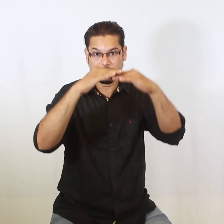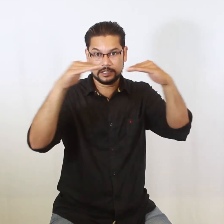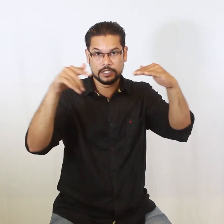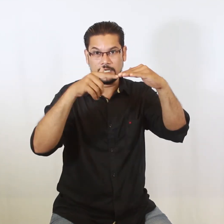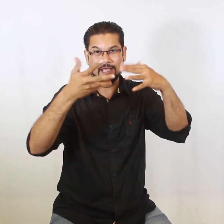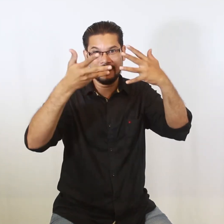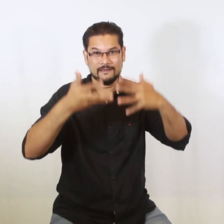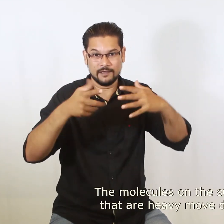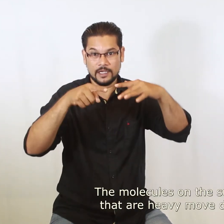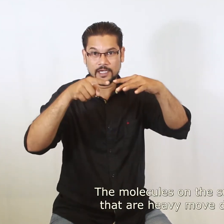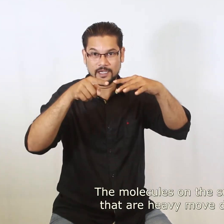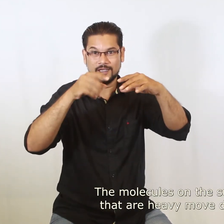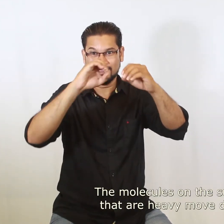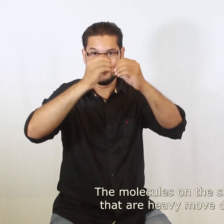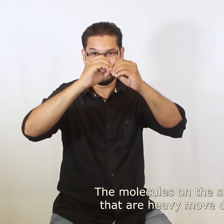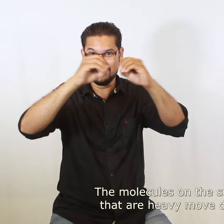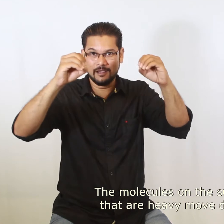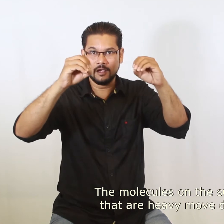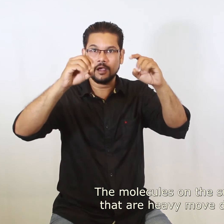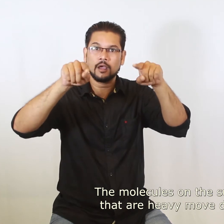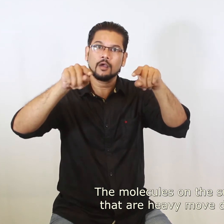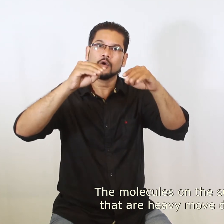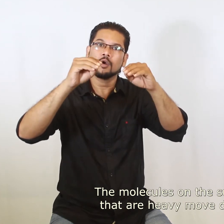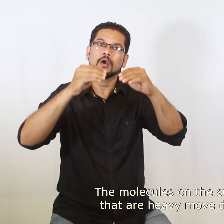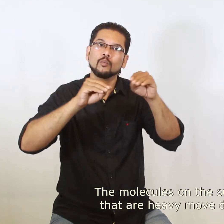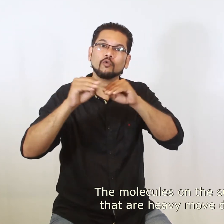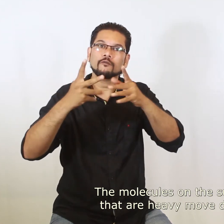The molecules on the surface that are heavy move down.